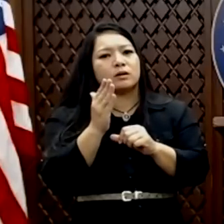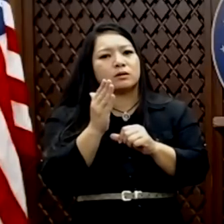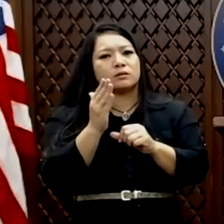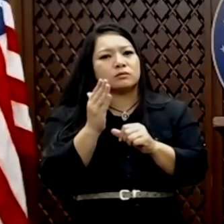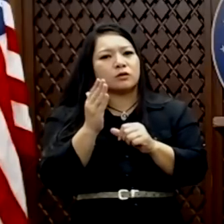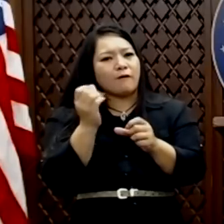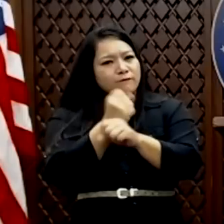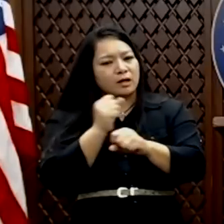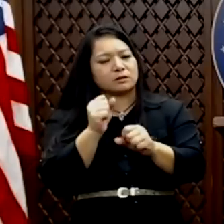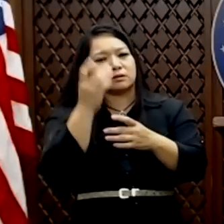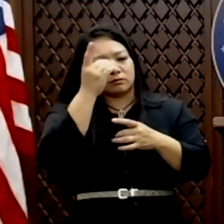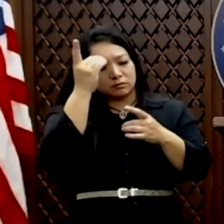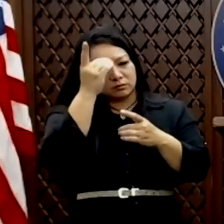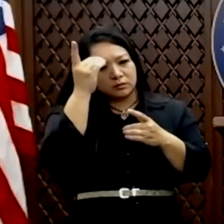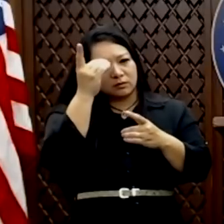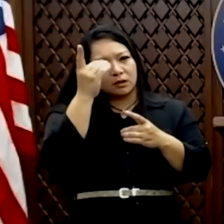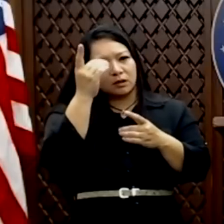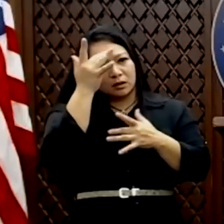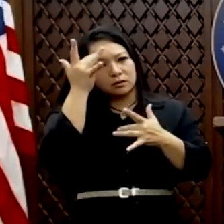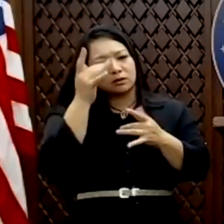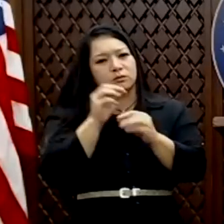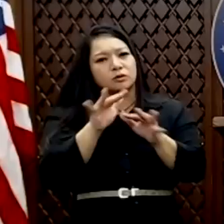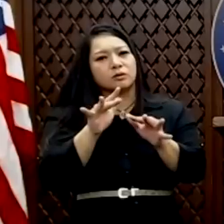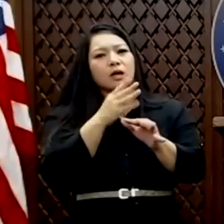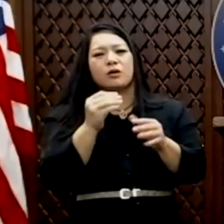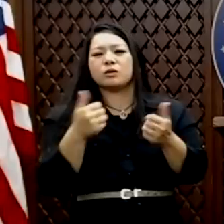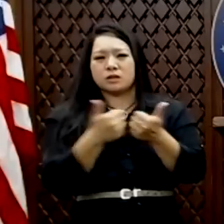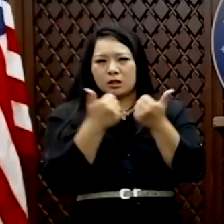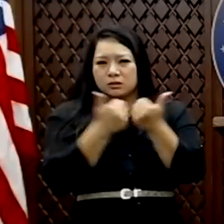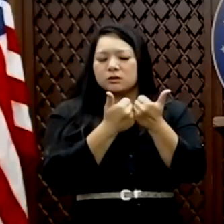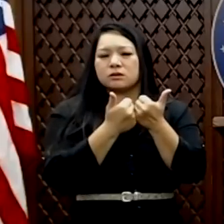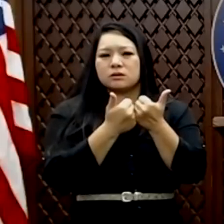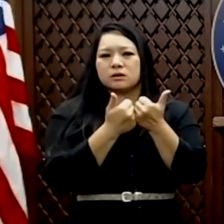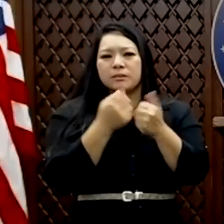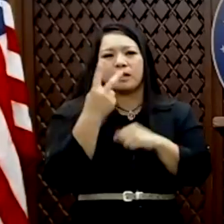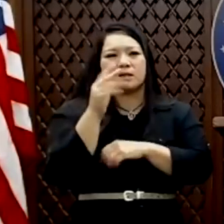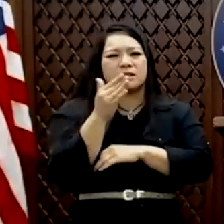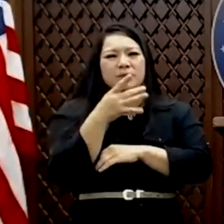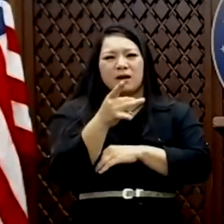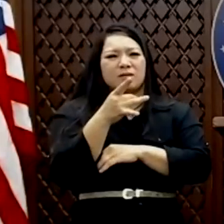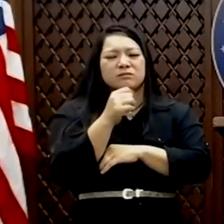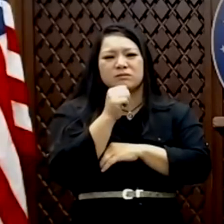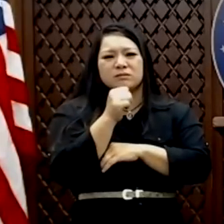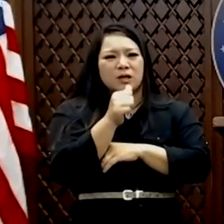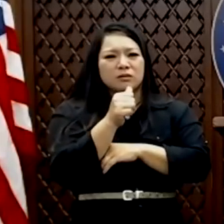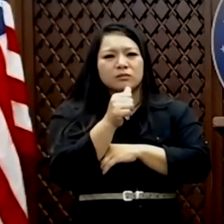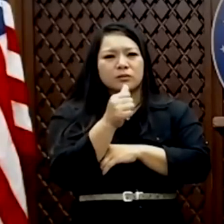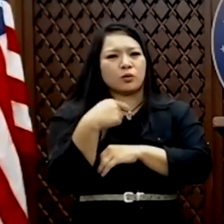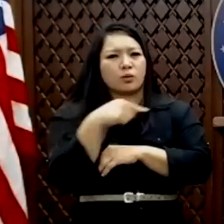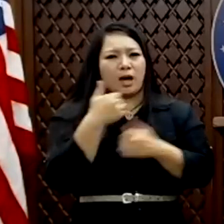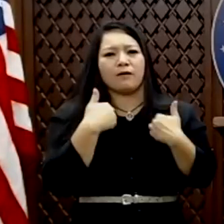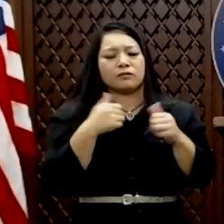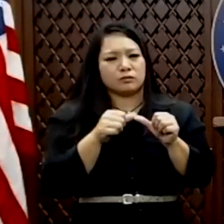disease. Though these challenges may seem insurmountable, we will overcome just as we always